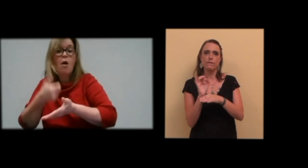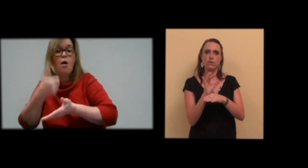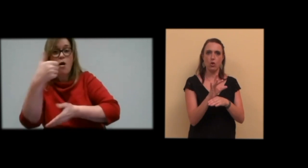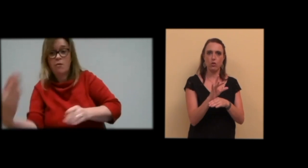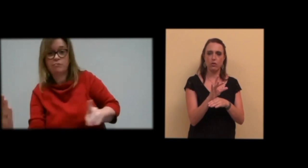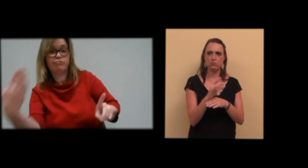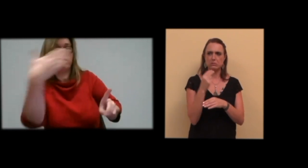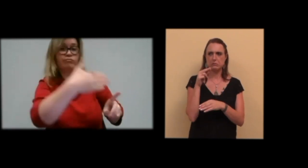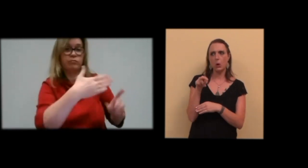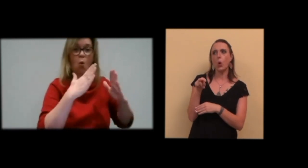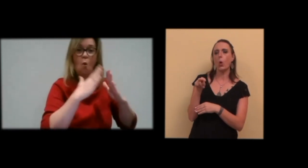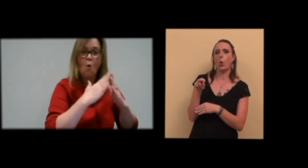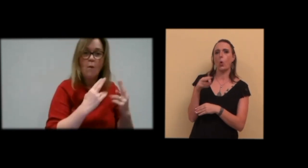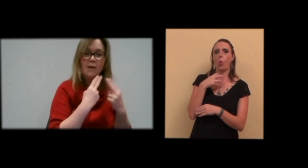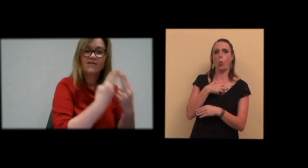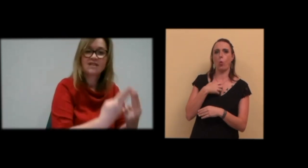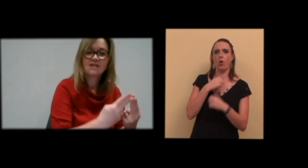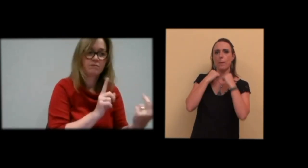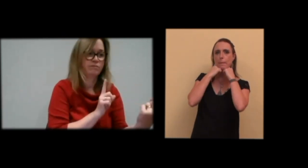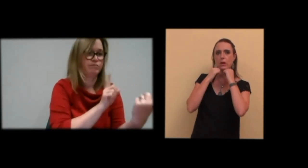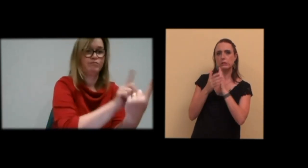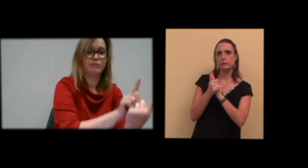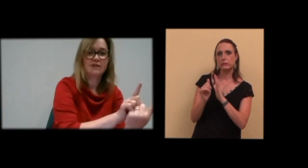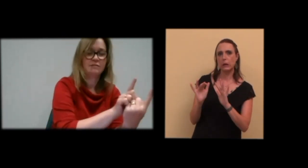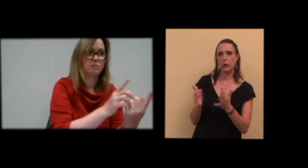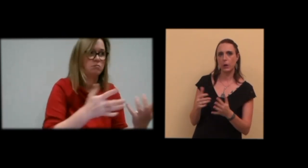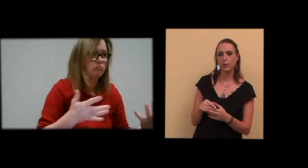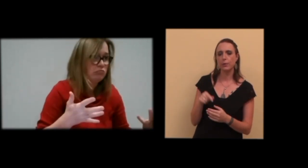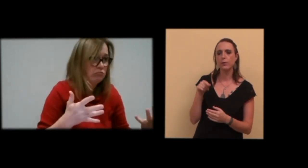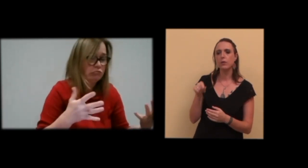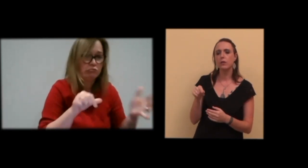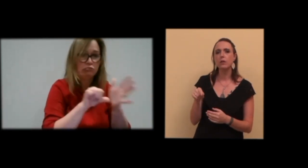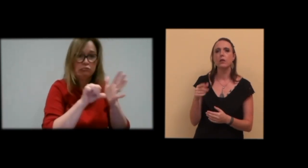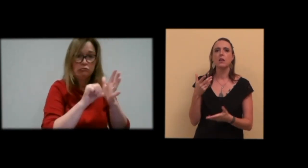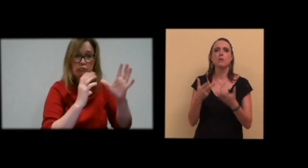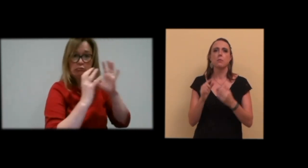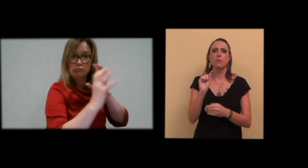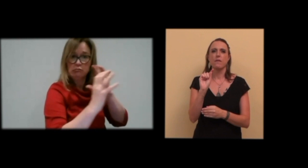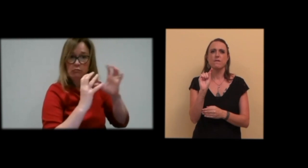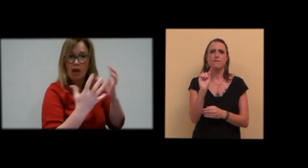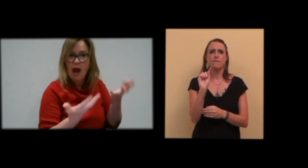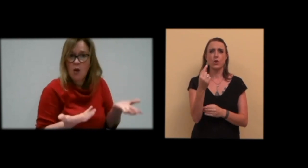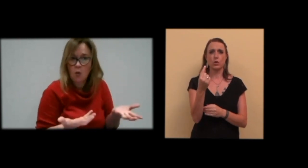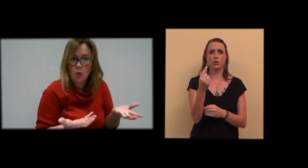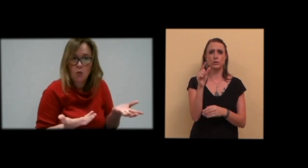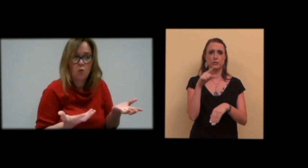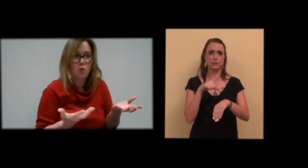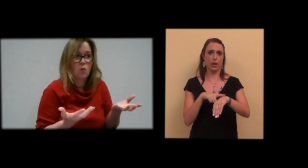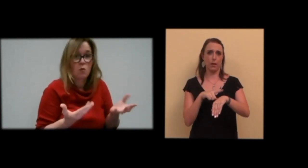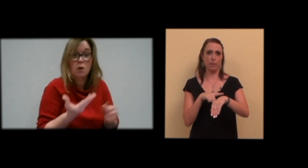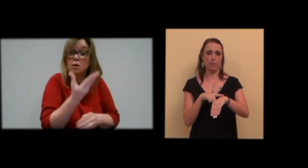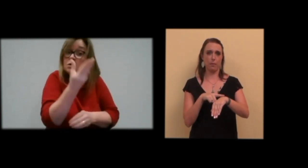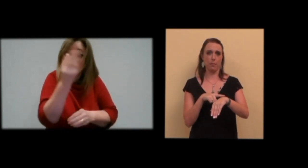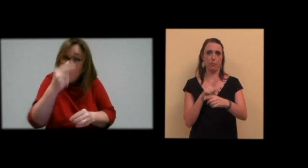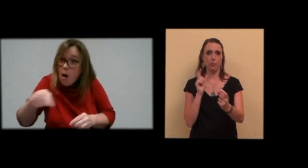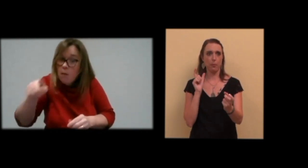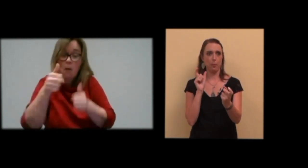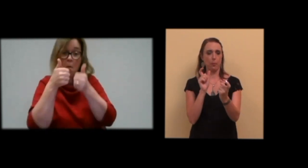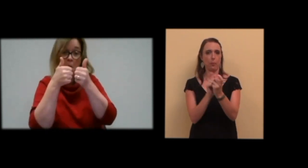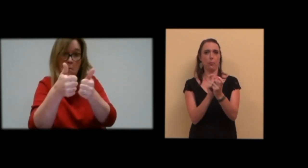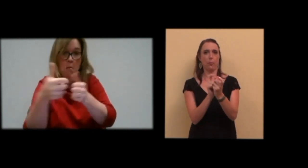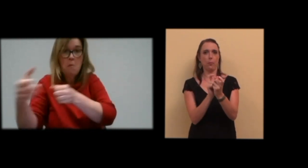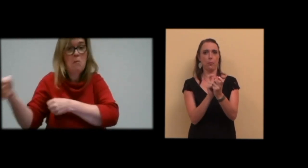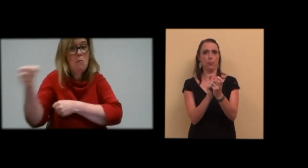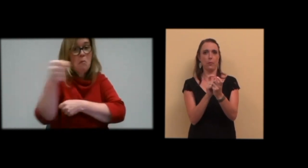are given a referral of a concern over deaf parents, and that is often the first deaf person they've ever